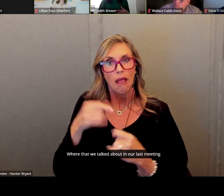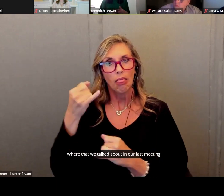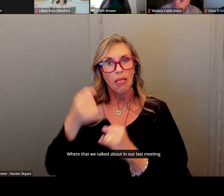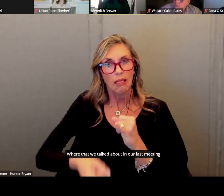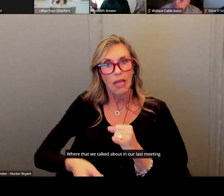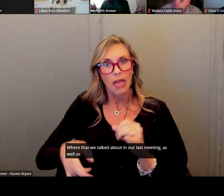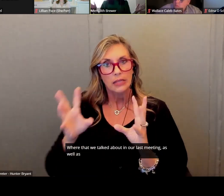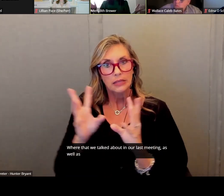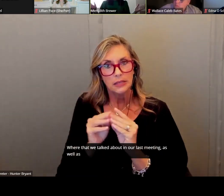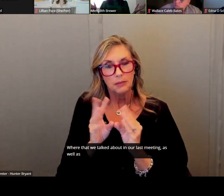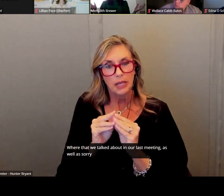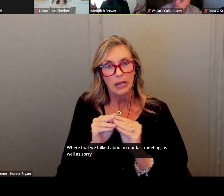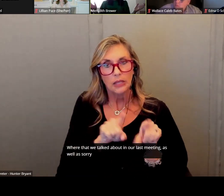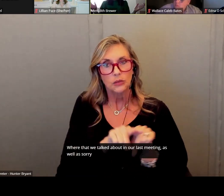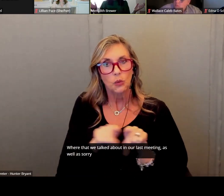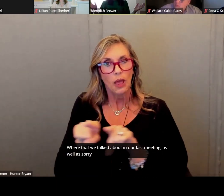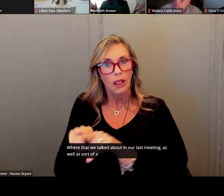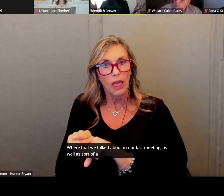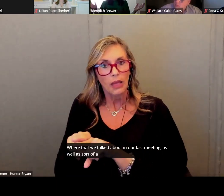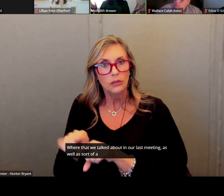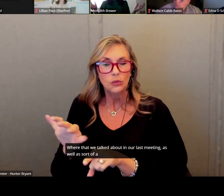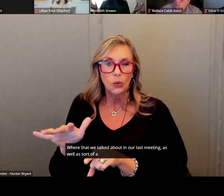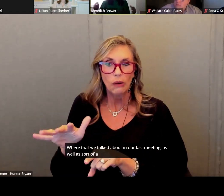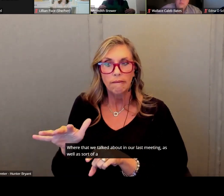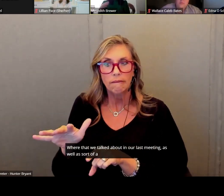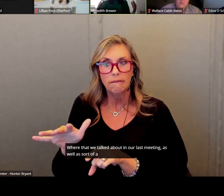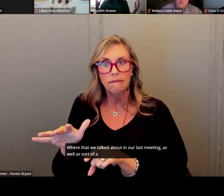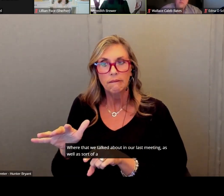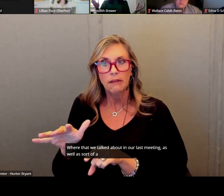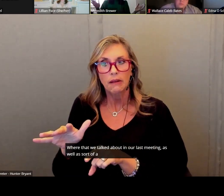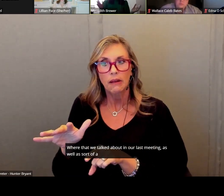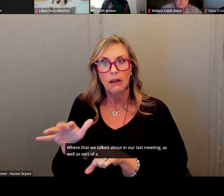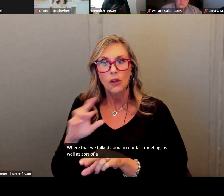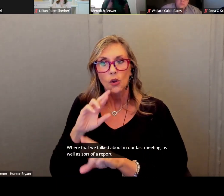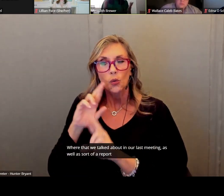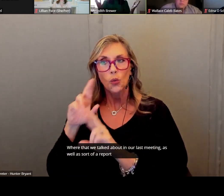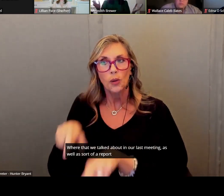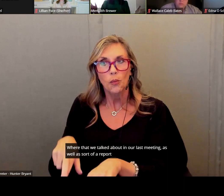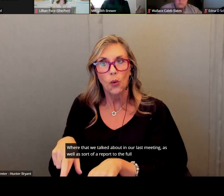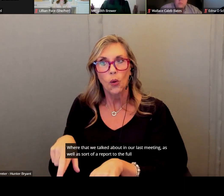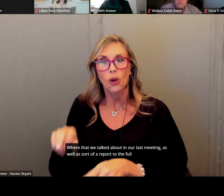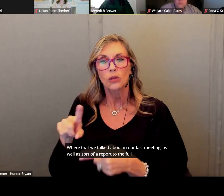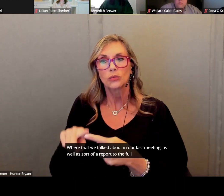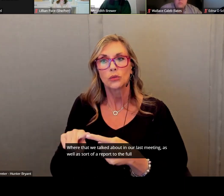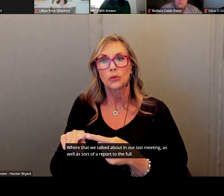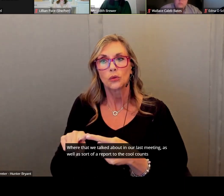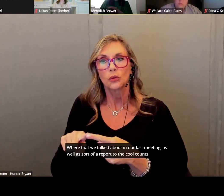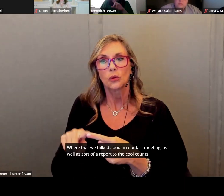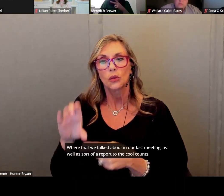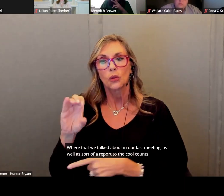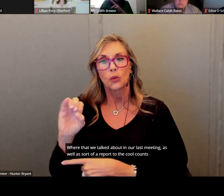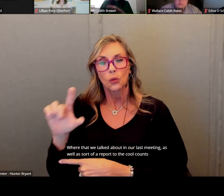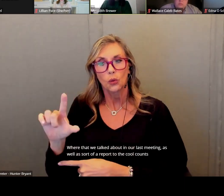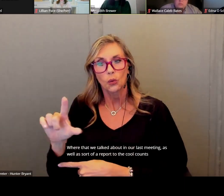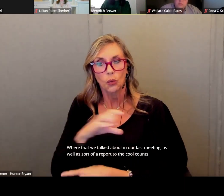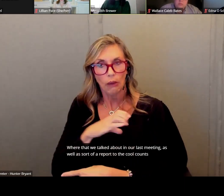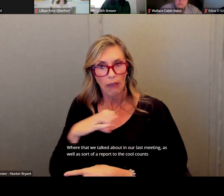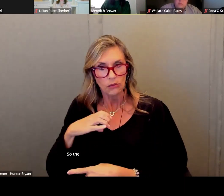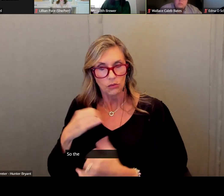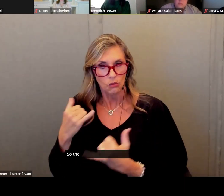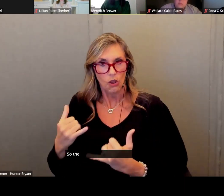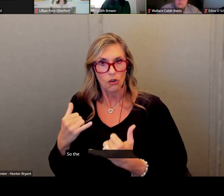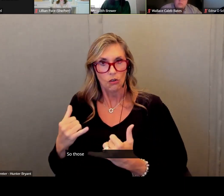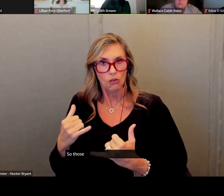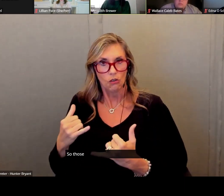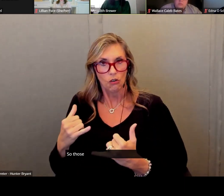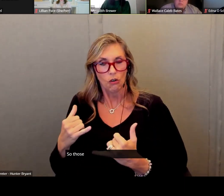as sort of a report to the full Cool Council on the current landscape. So those kind of are